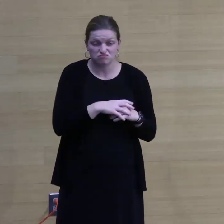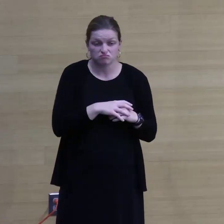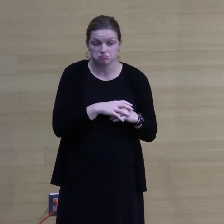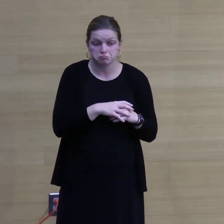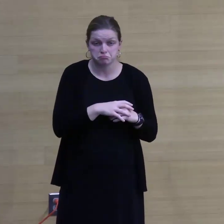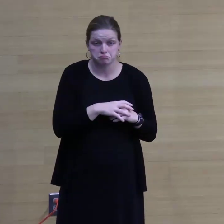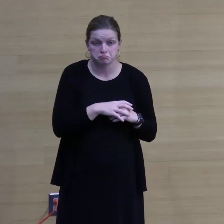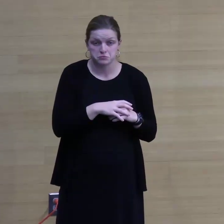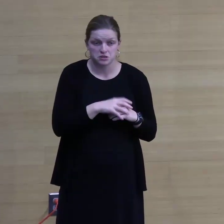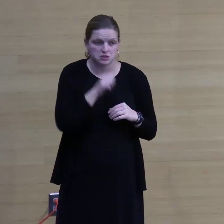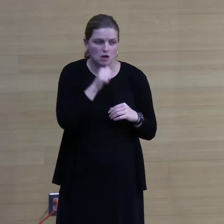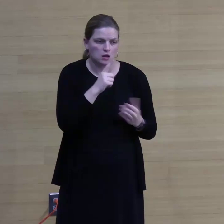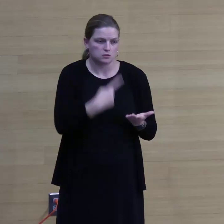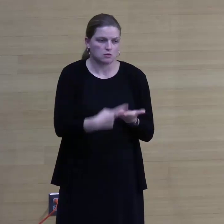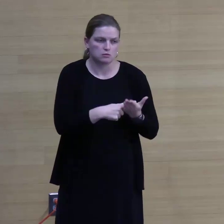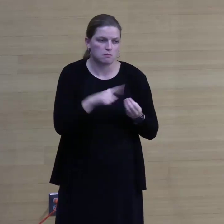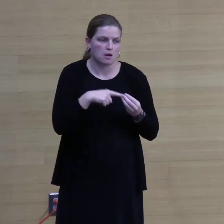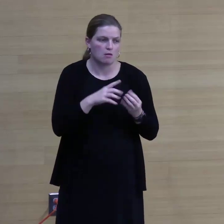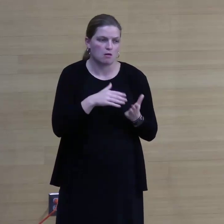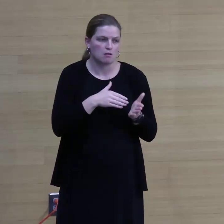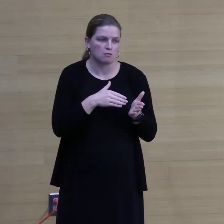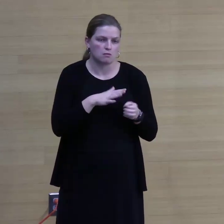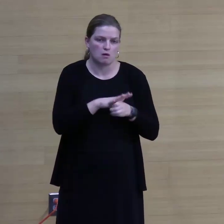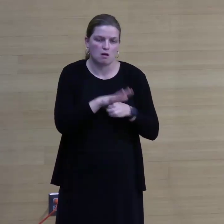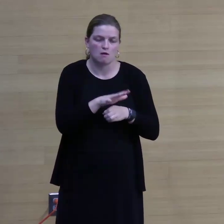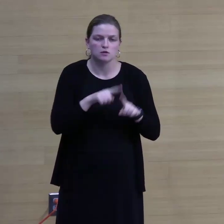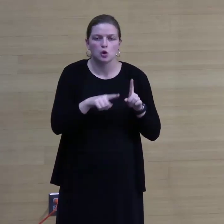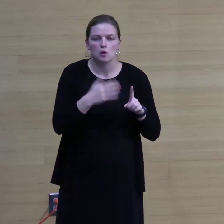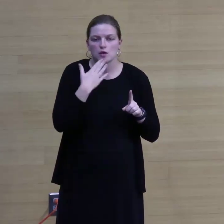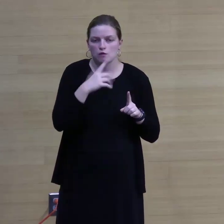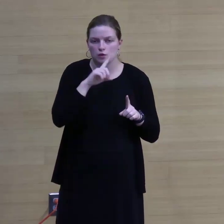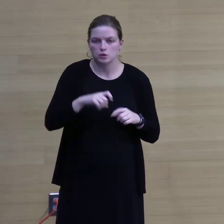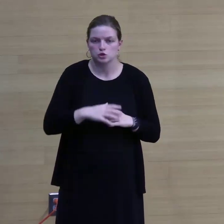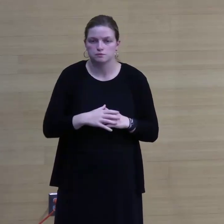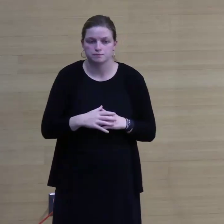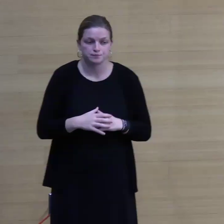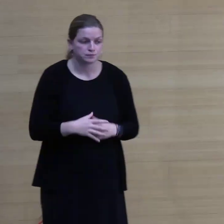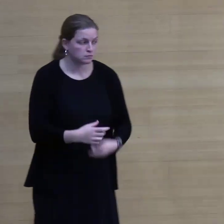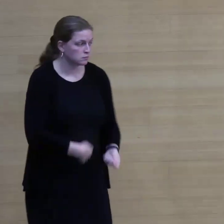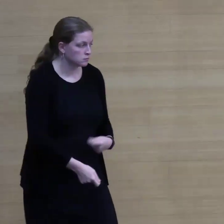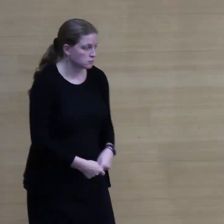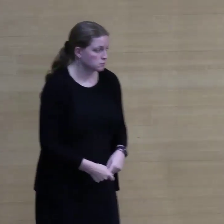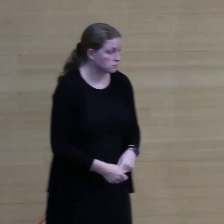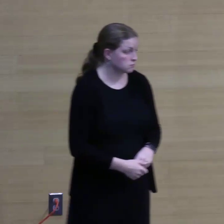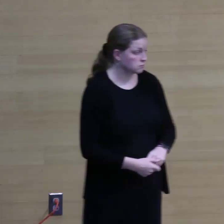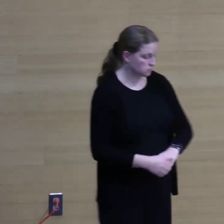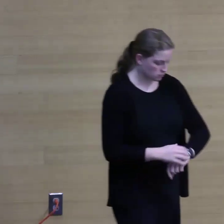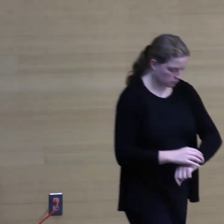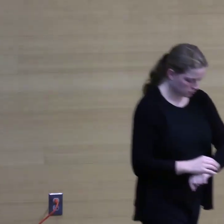not big enough. I think we would talk about that question. Thank you so much. Well, I think part of it